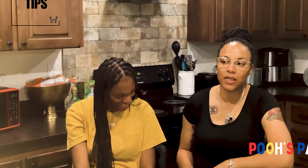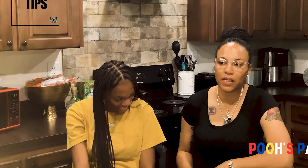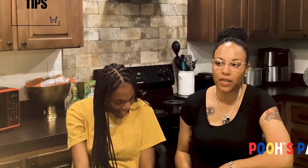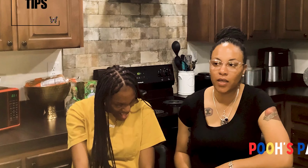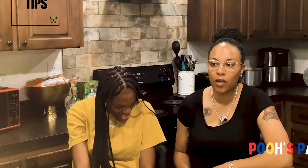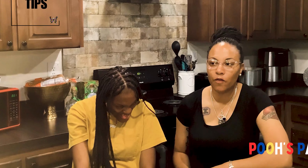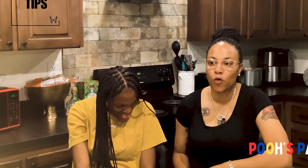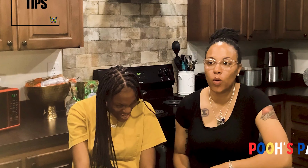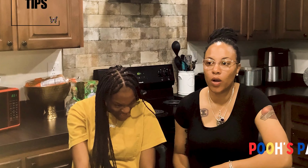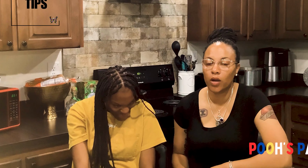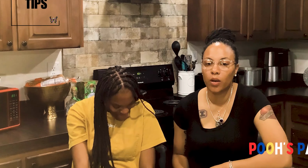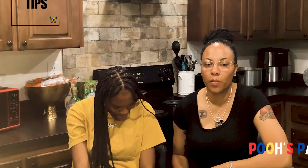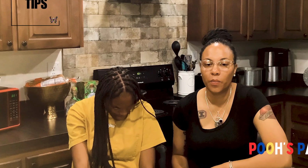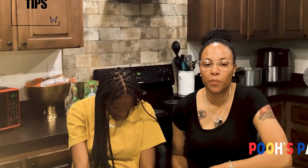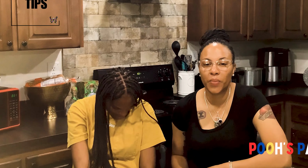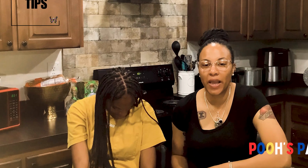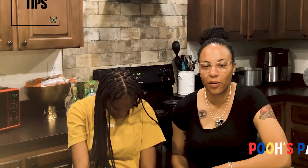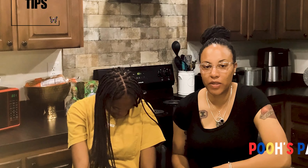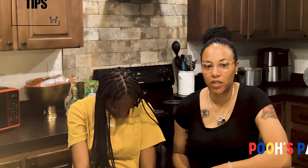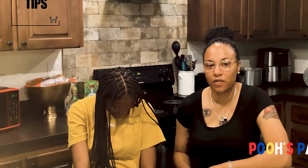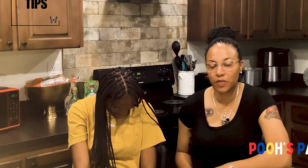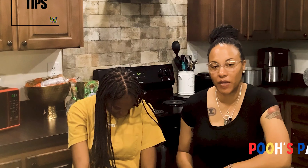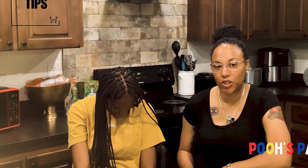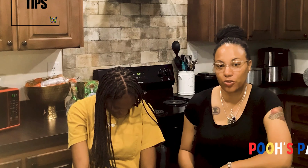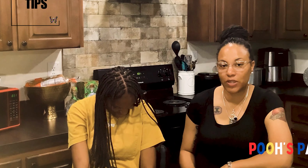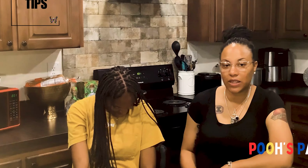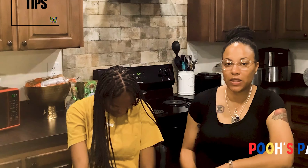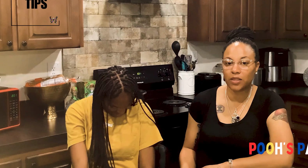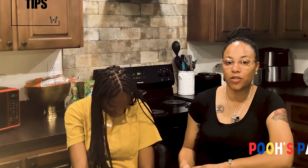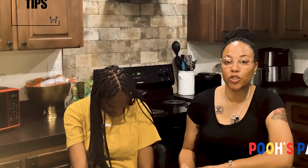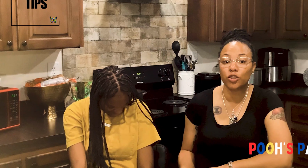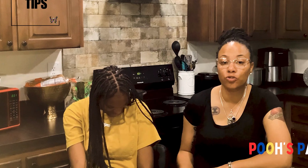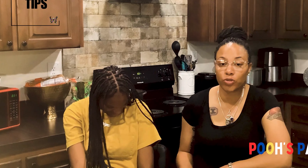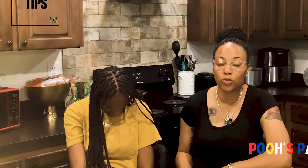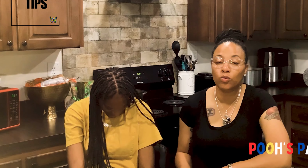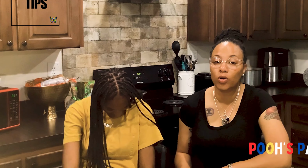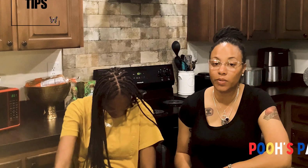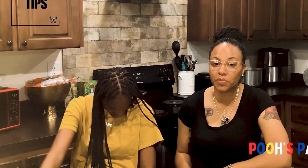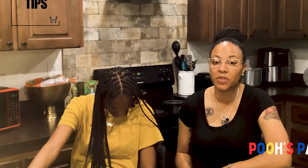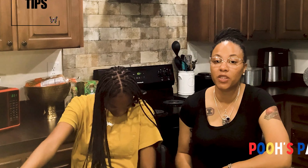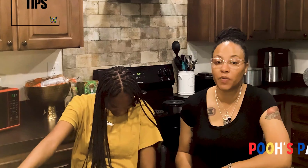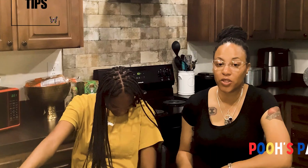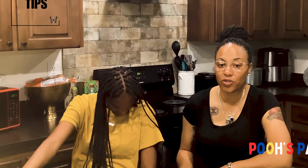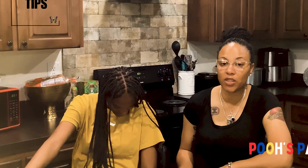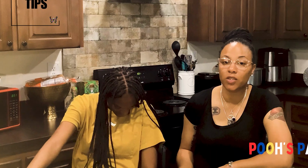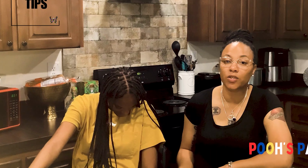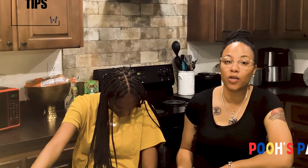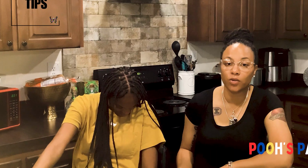done for parents of special needs children who grow up to be special needs